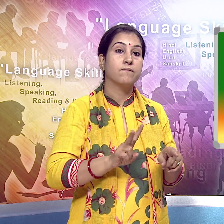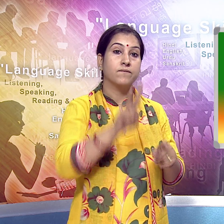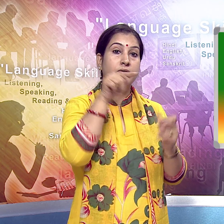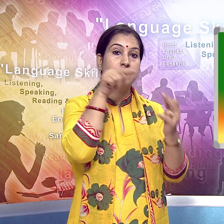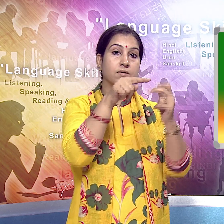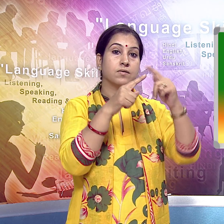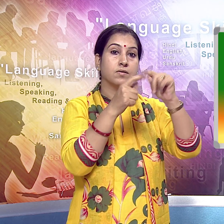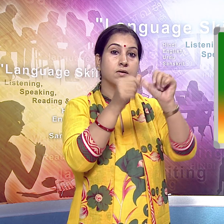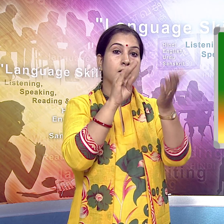and minerals.